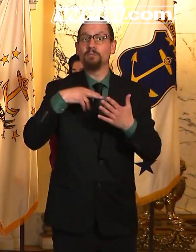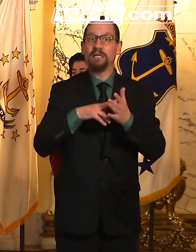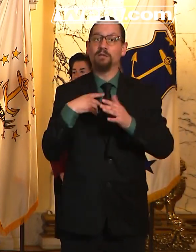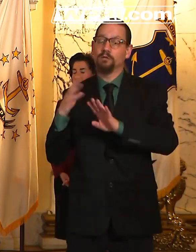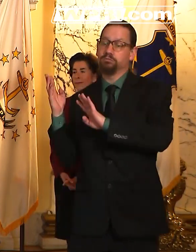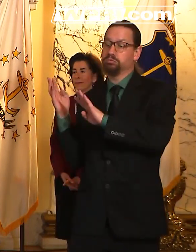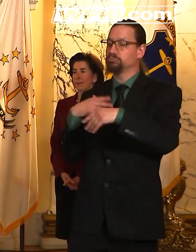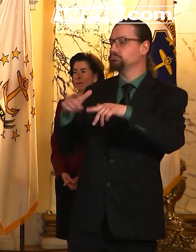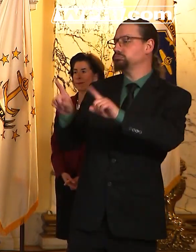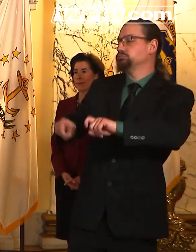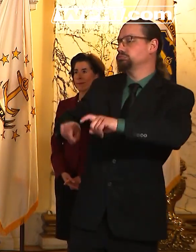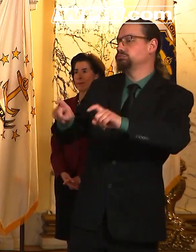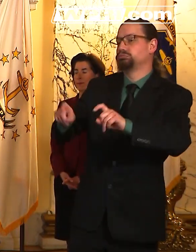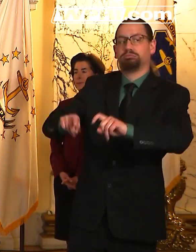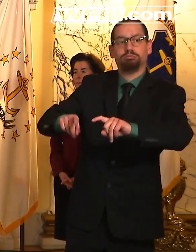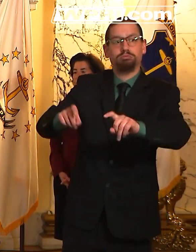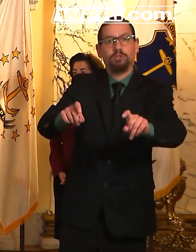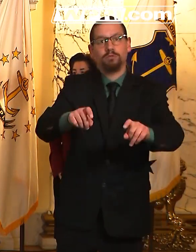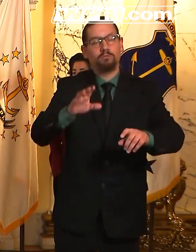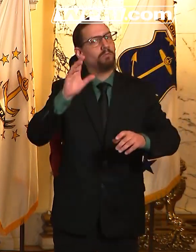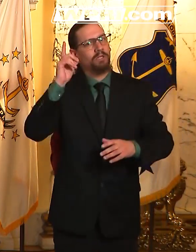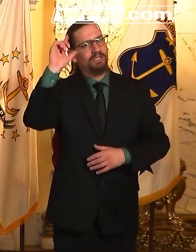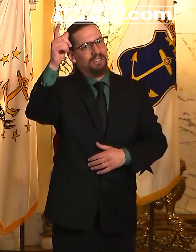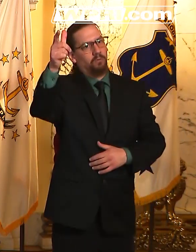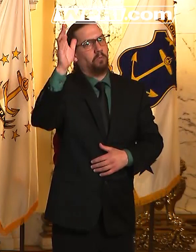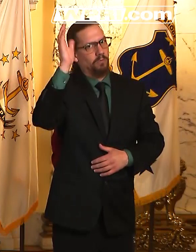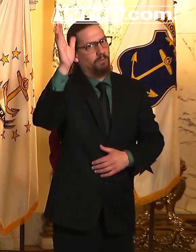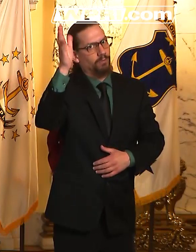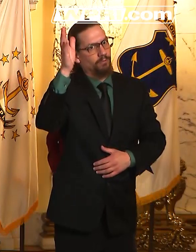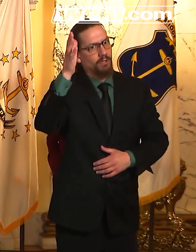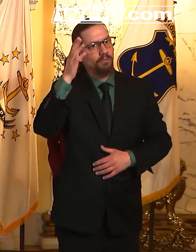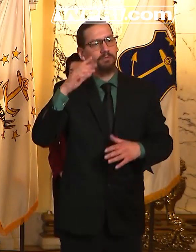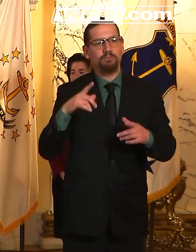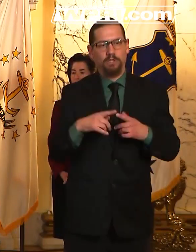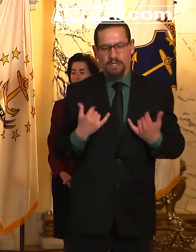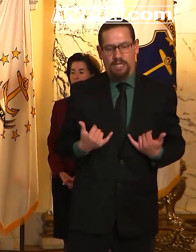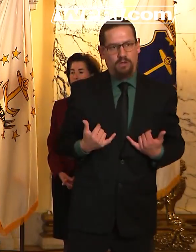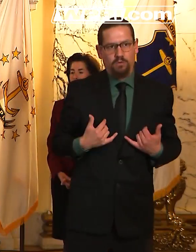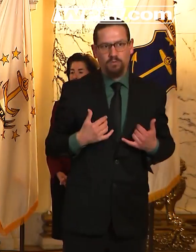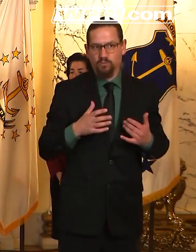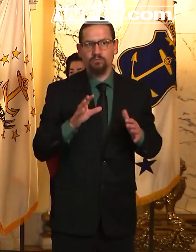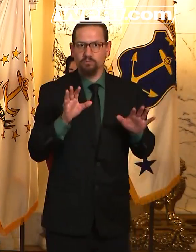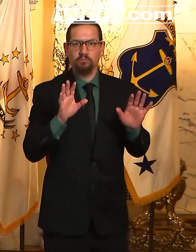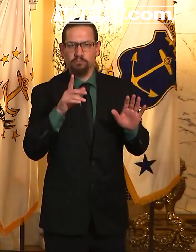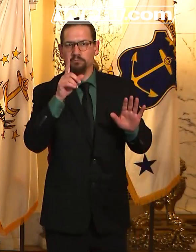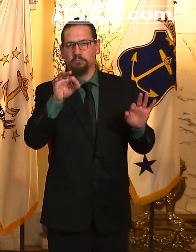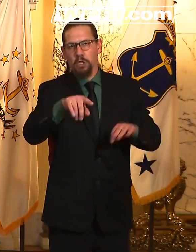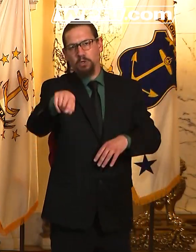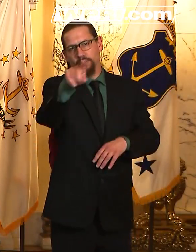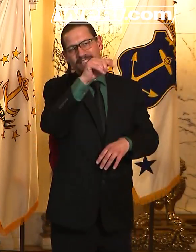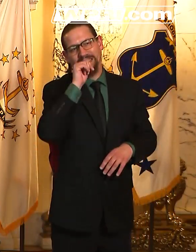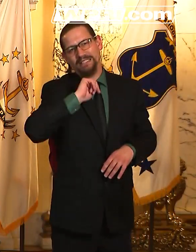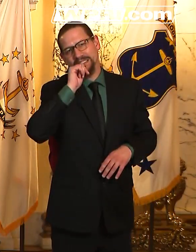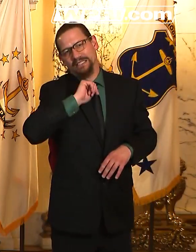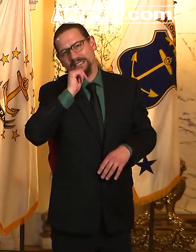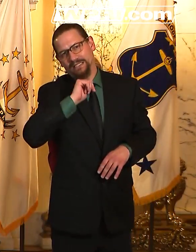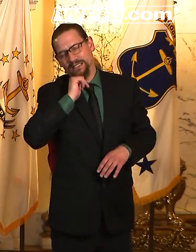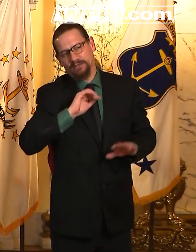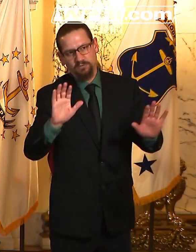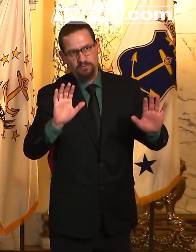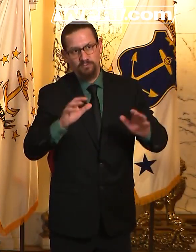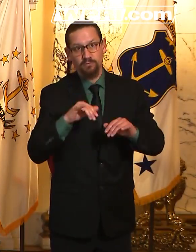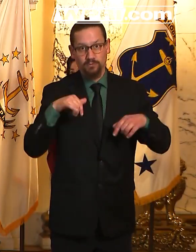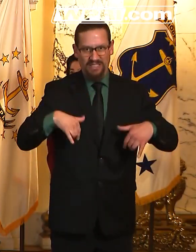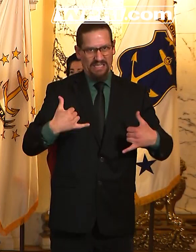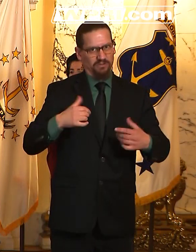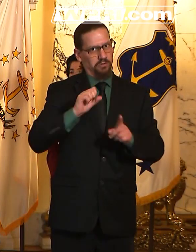symptoms at prioritized groups and more. It's important for the public to be patient with us. Understand that this is a scenario that